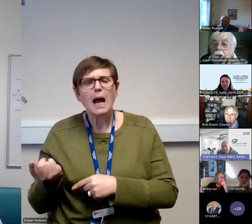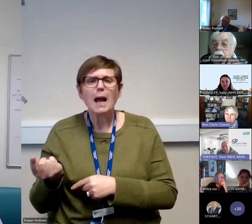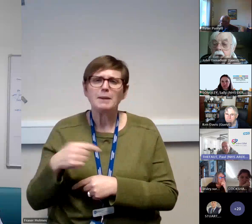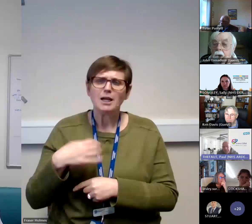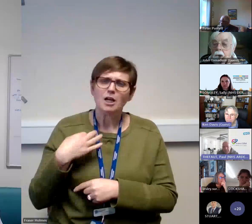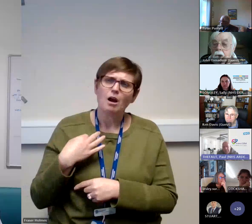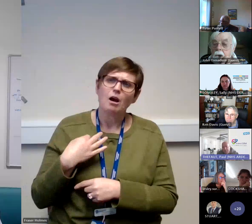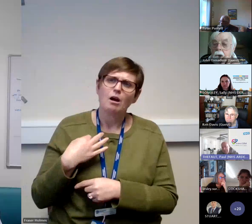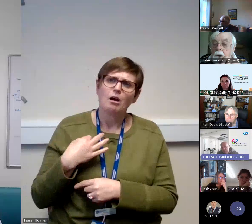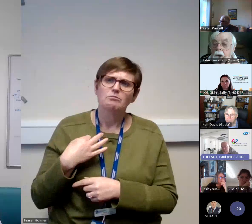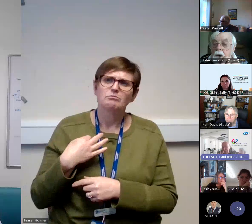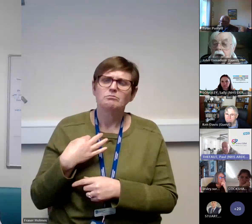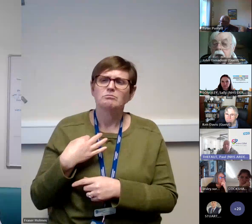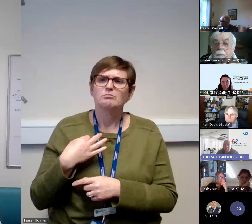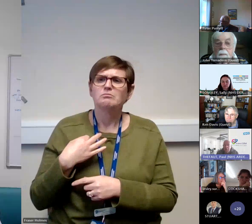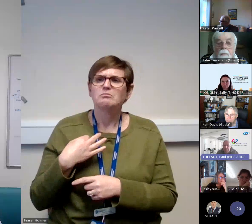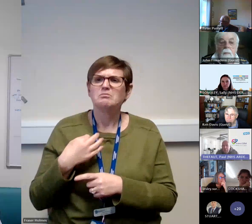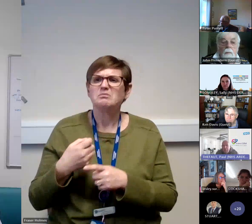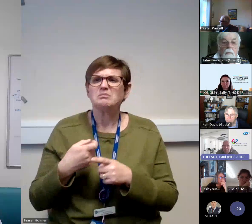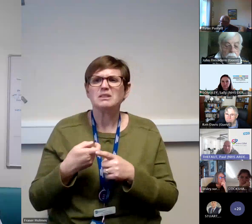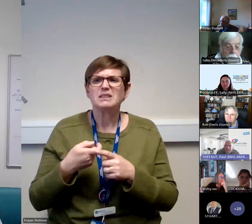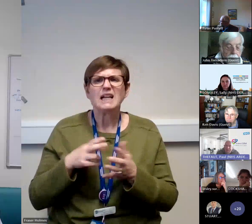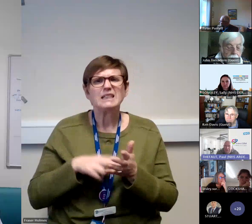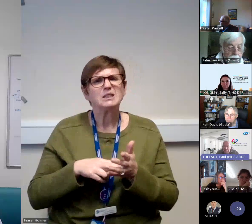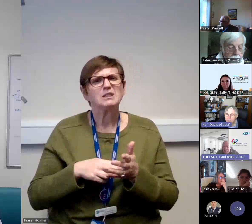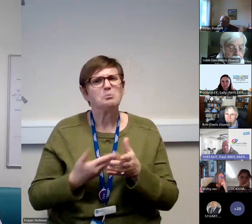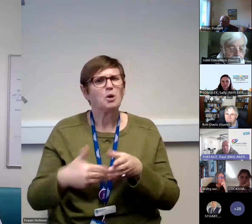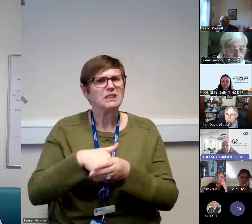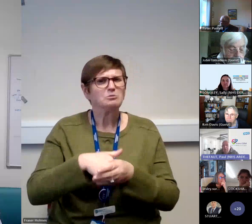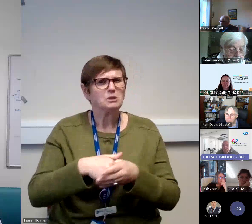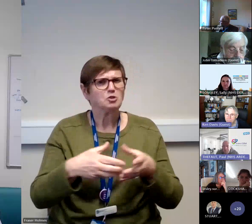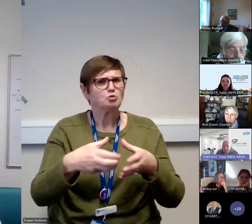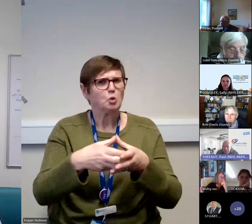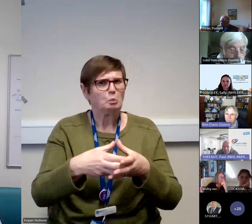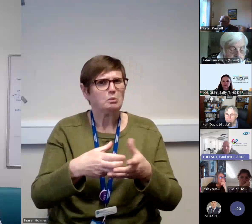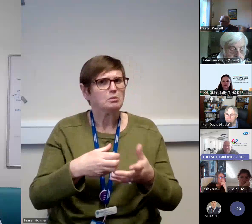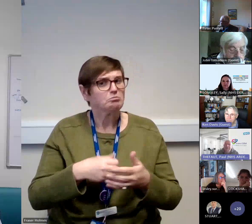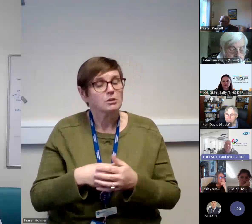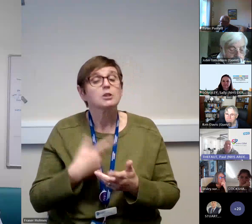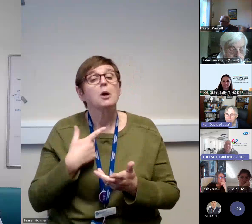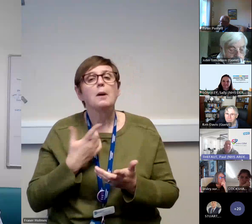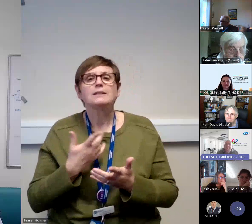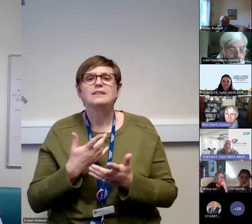part of Ken's patient participation group, so it's not a primed question.